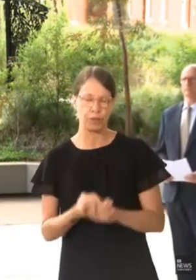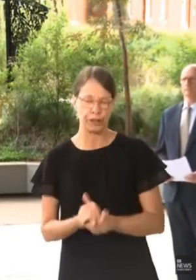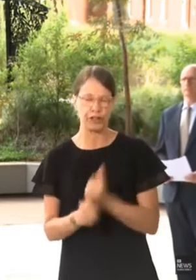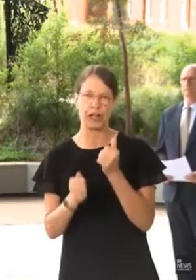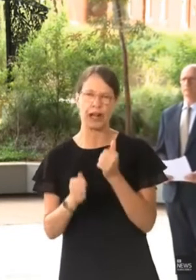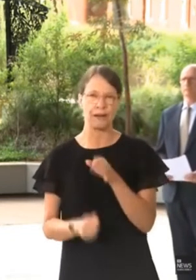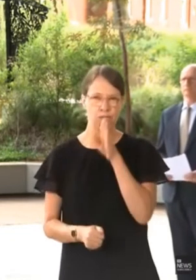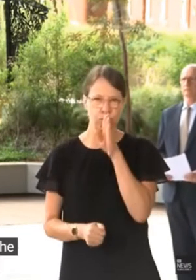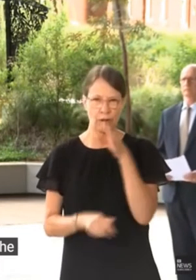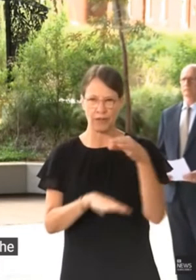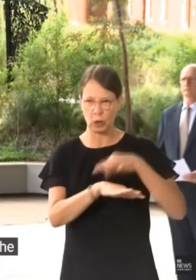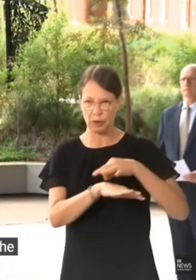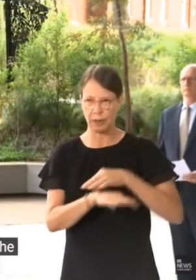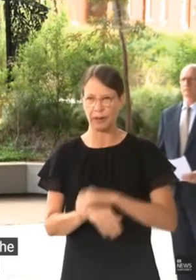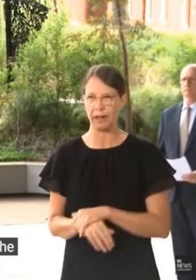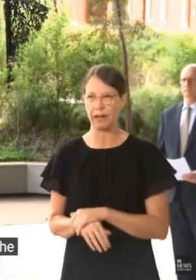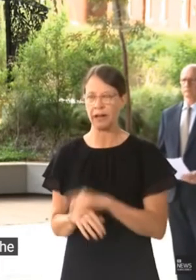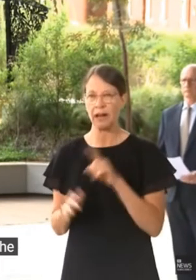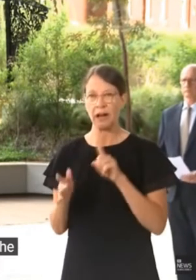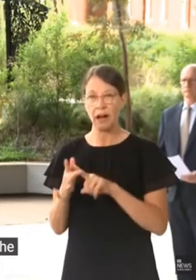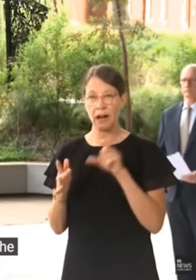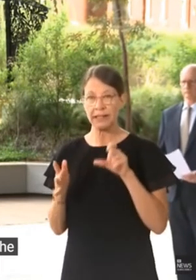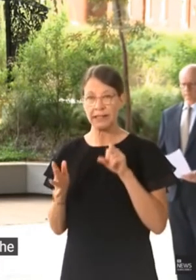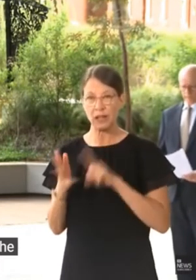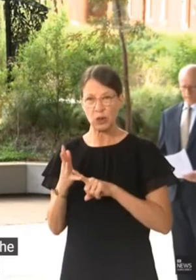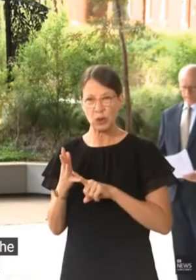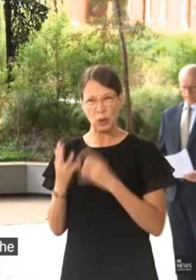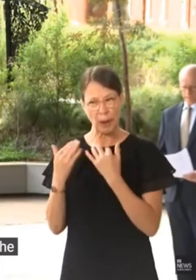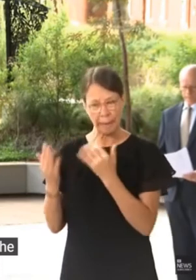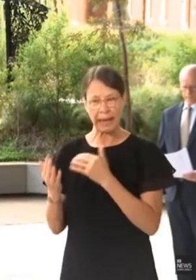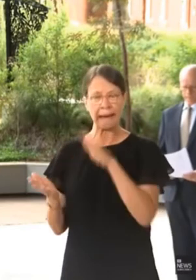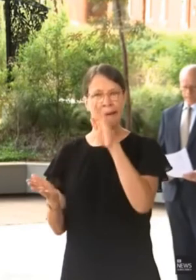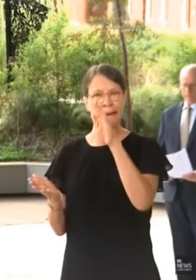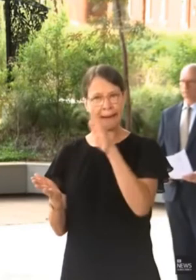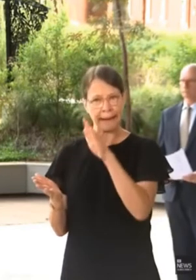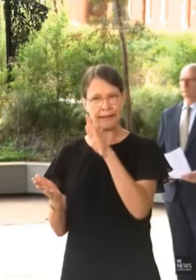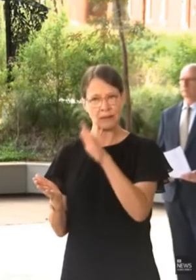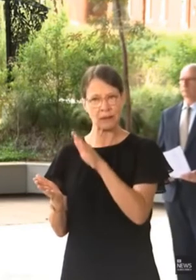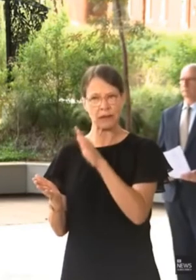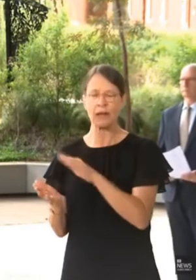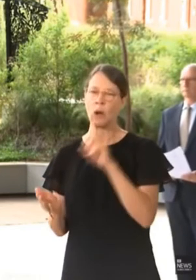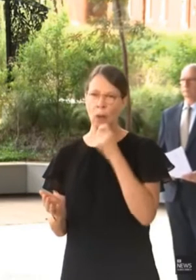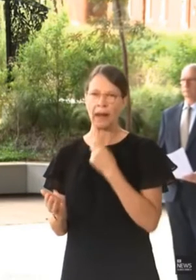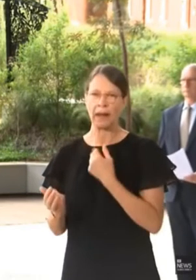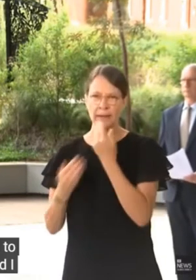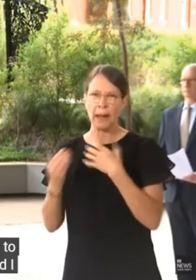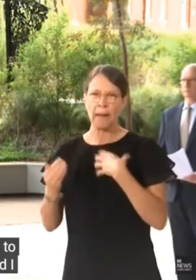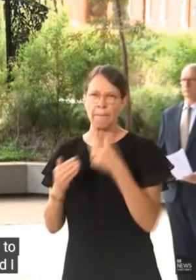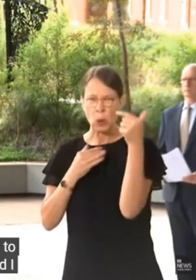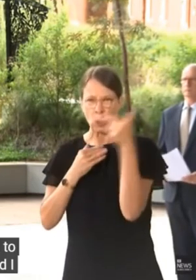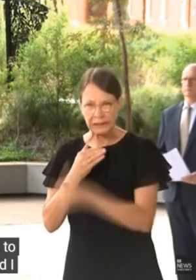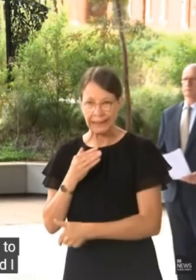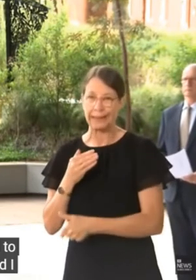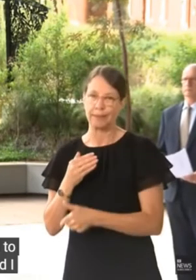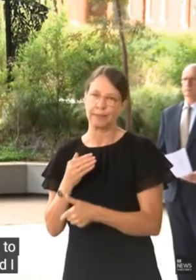assistance. Our ICU numbers have come down. We'll have more to say on that on Friday with respect to the model. And our hospital numbers